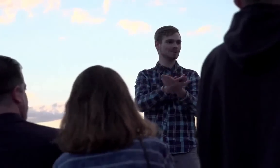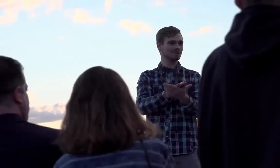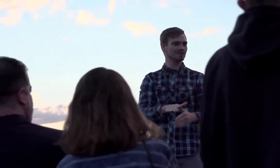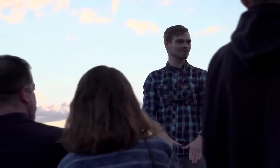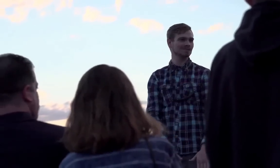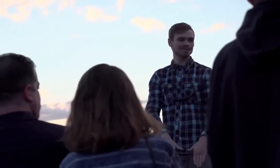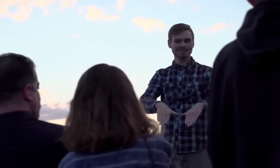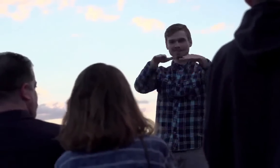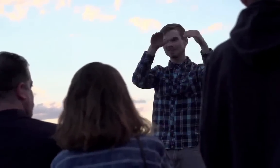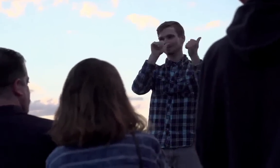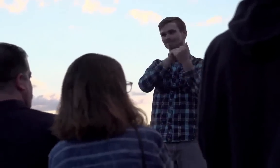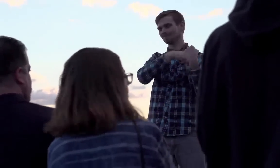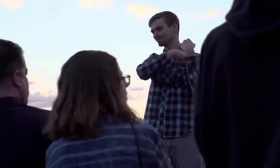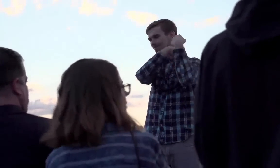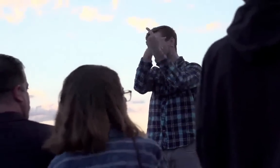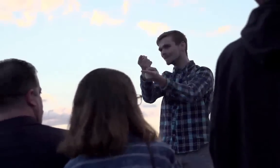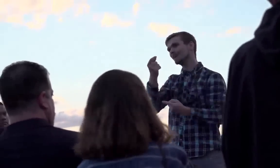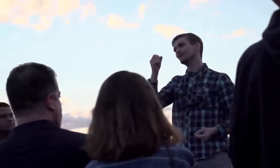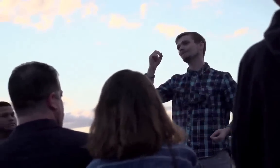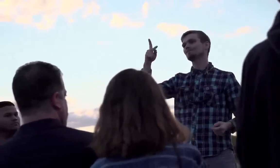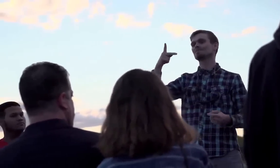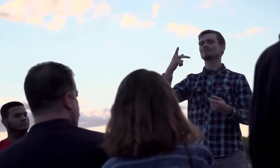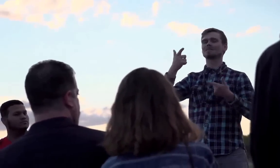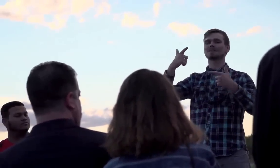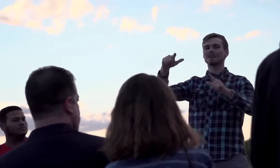know, from preschool all the way on up.